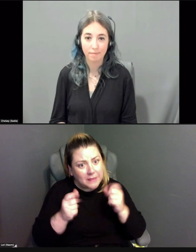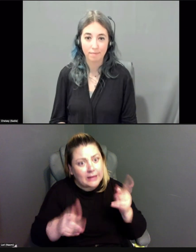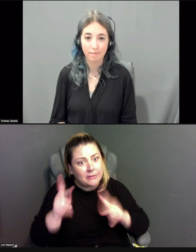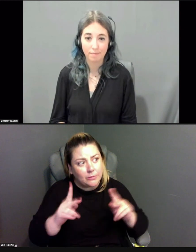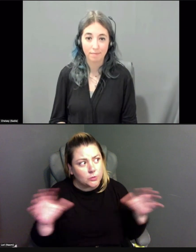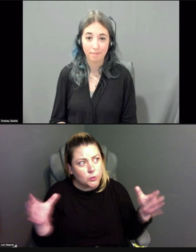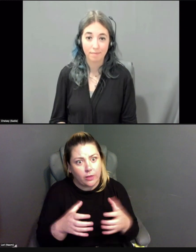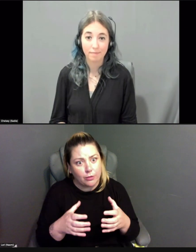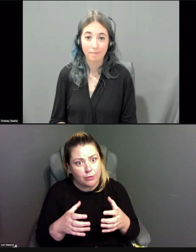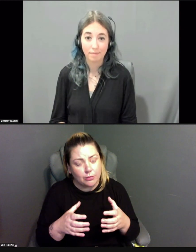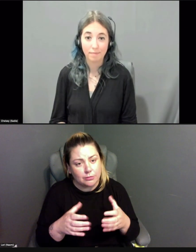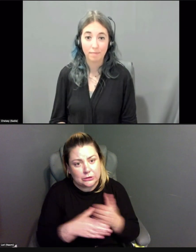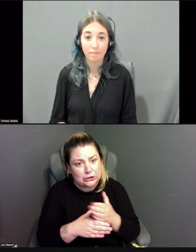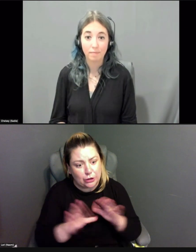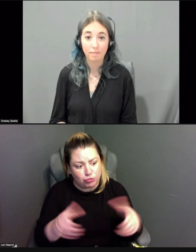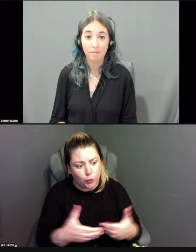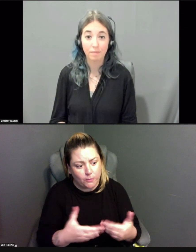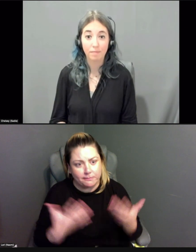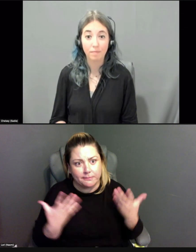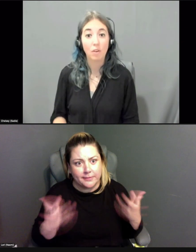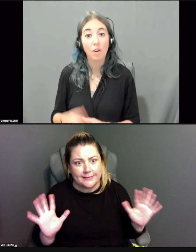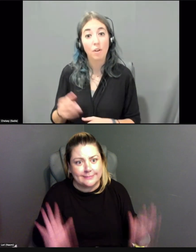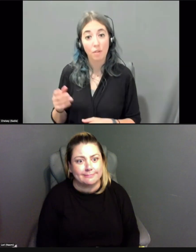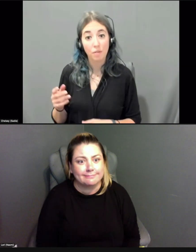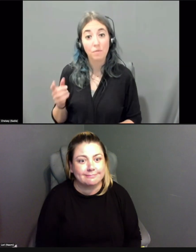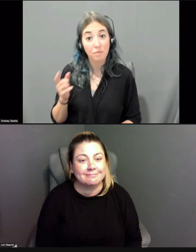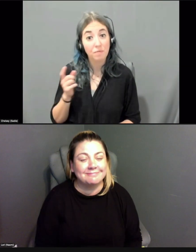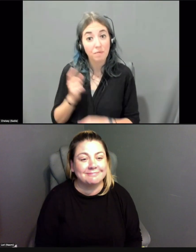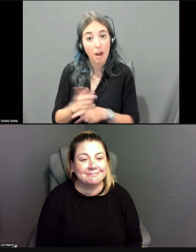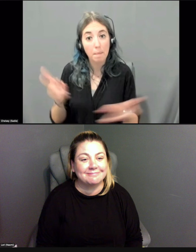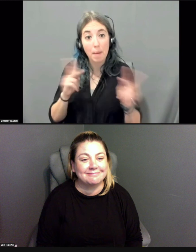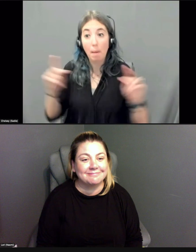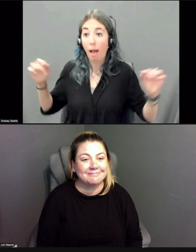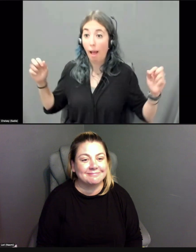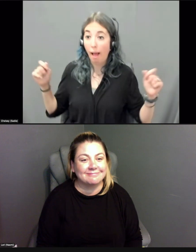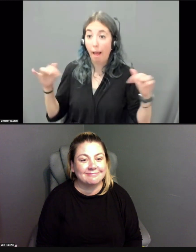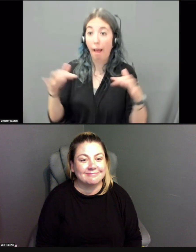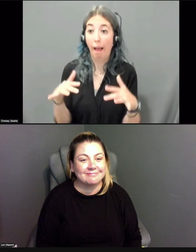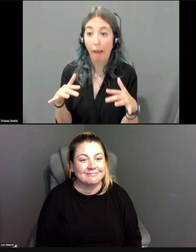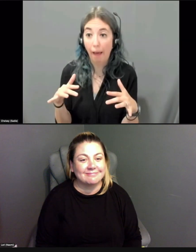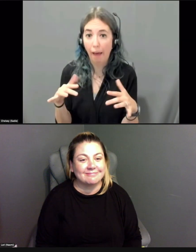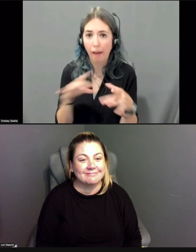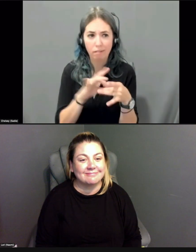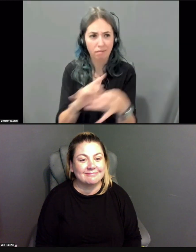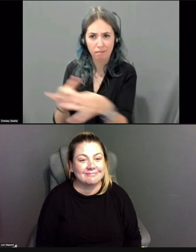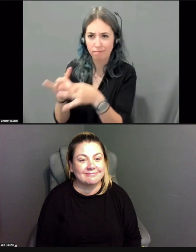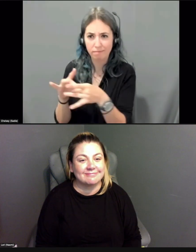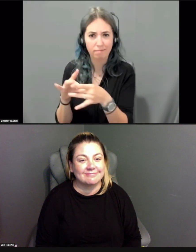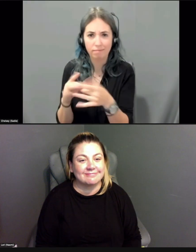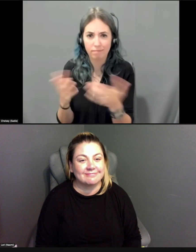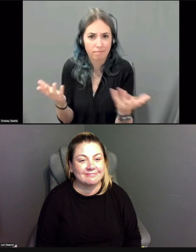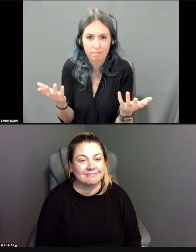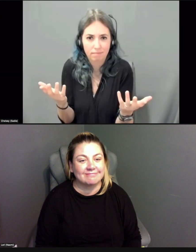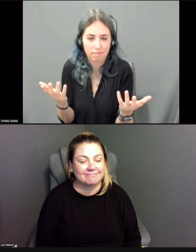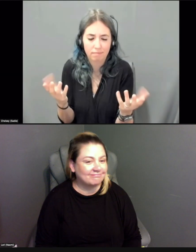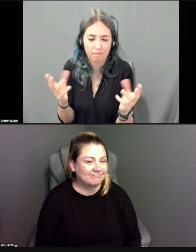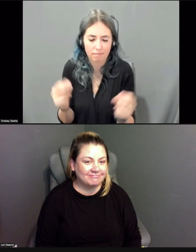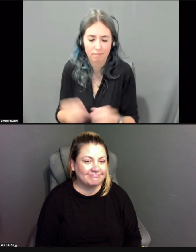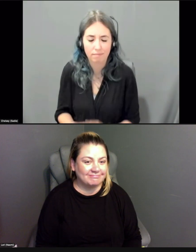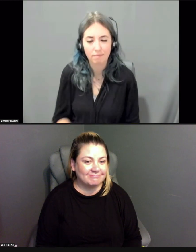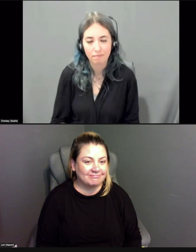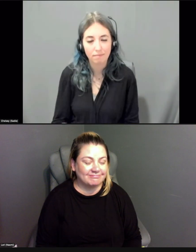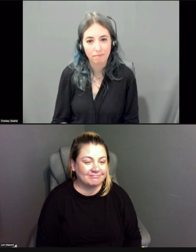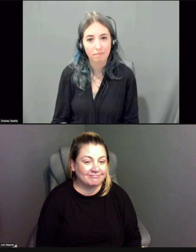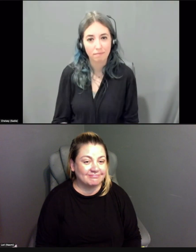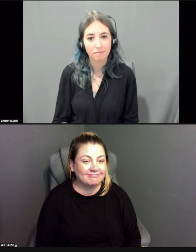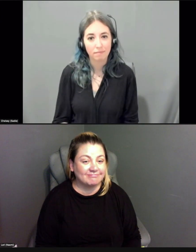kind of sharing space, sharing air right now. Right. Diet culture is kind of a big friggin' thing.